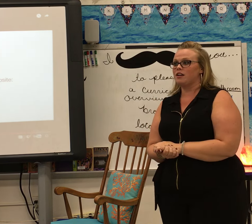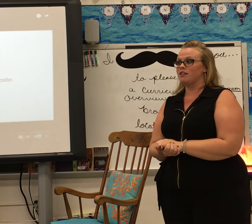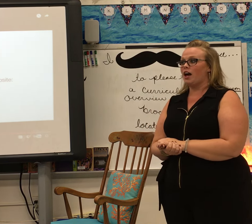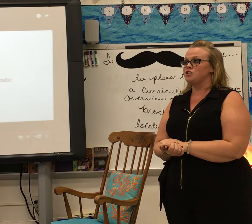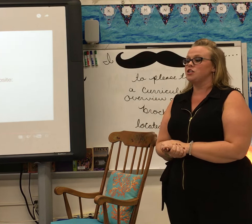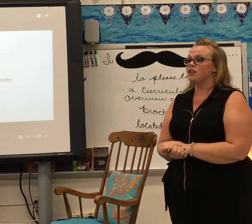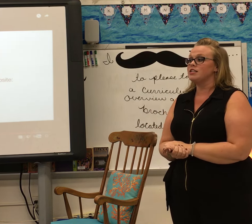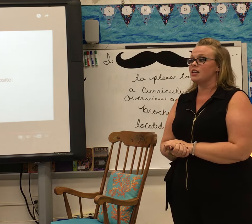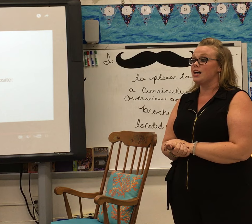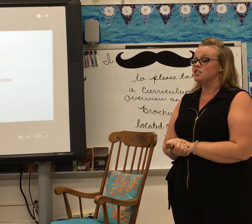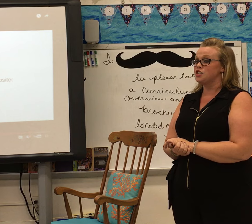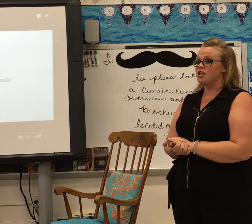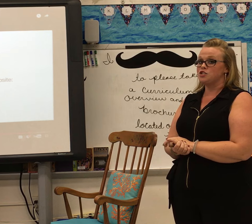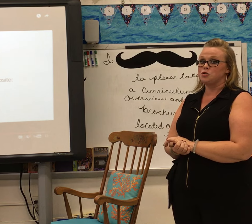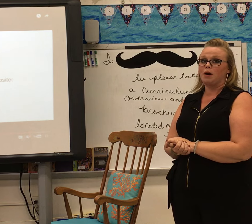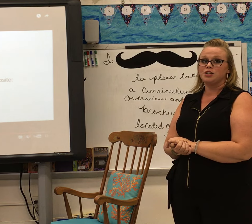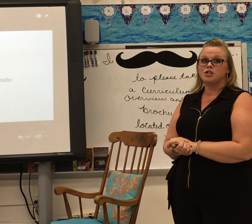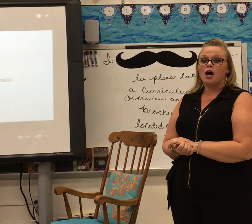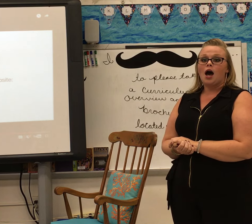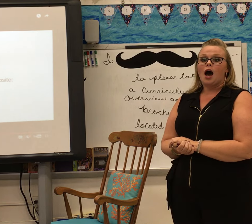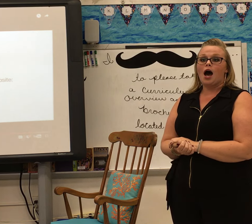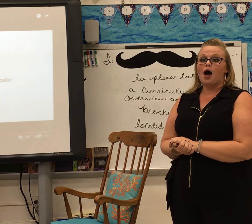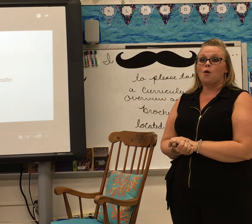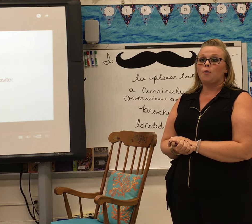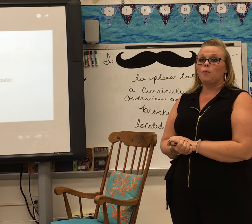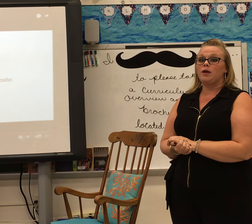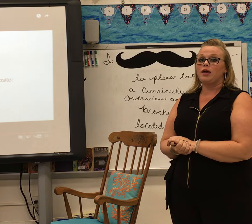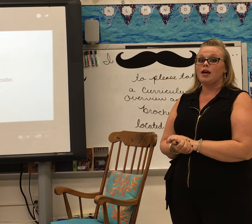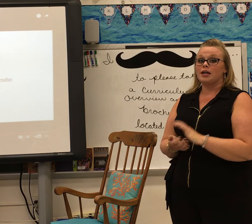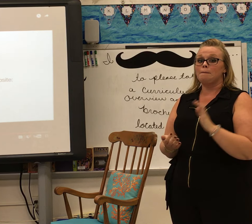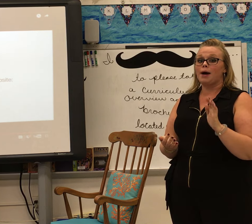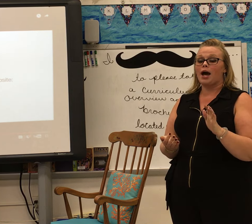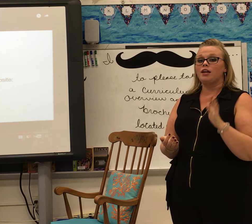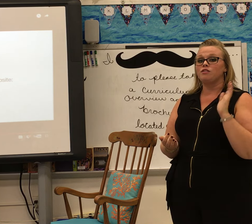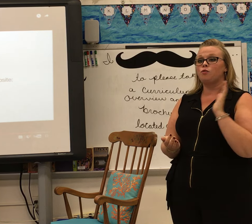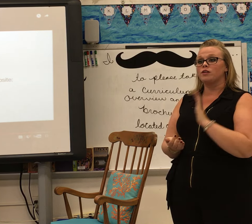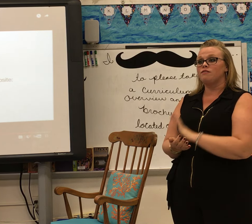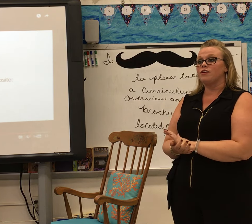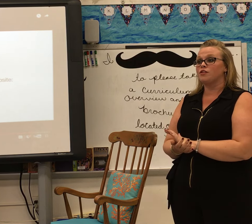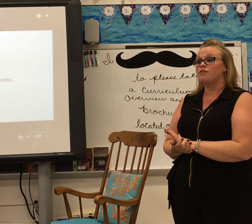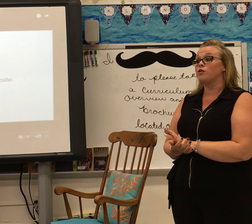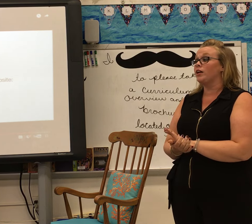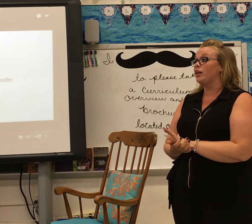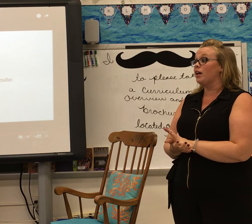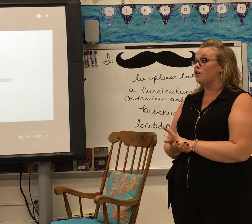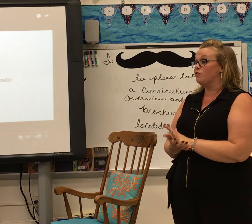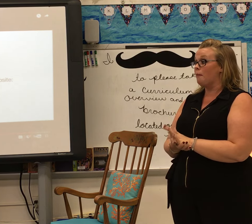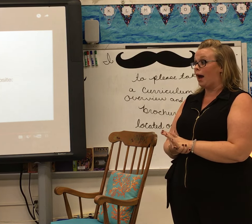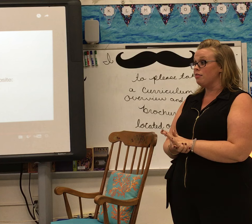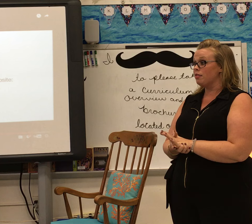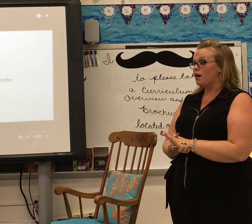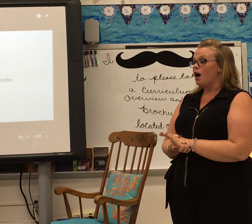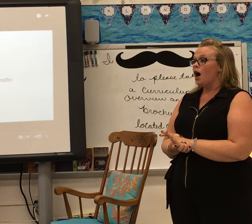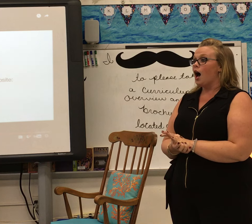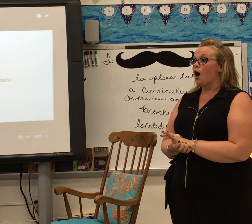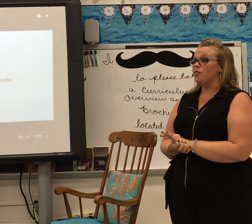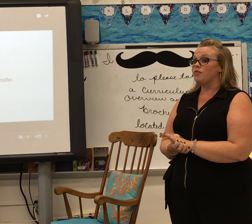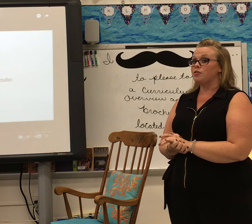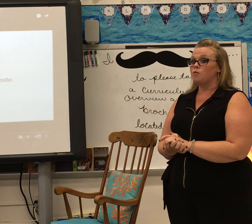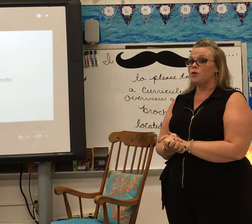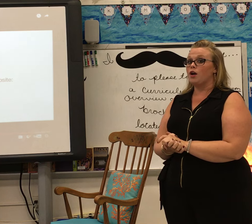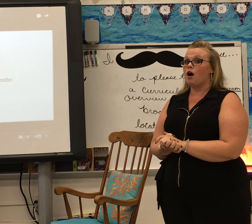that were here last year is it hasn't changed too much. We combined the fourth and fifth grade for reading and for math.